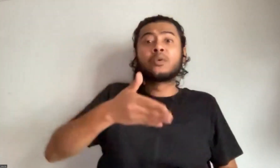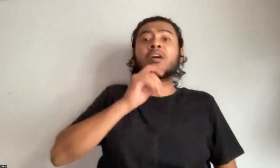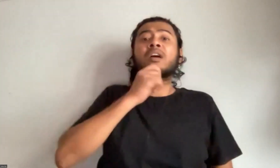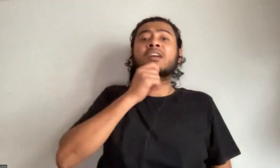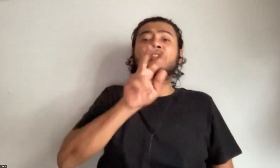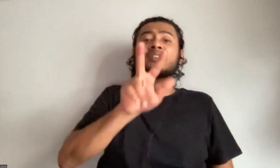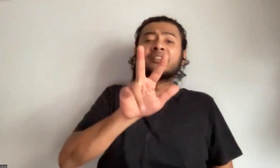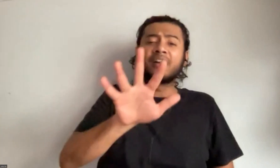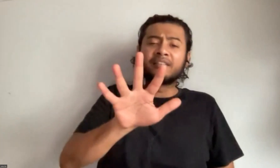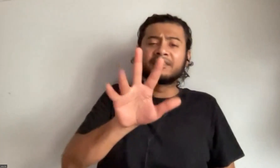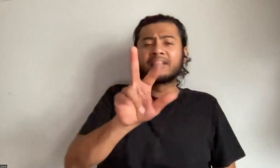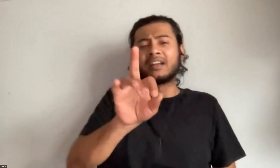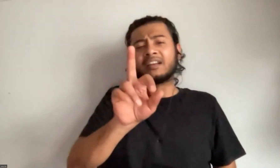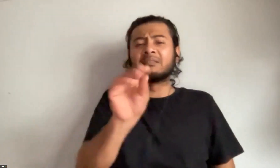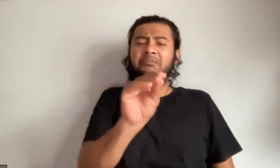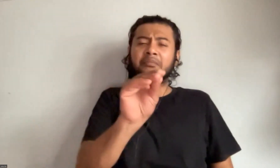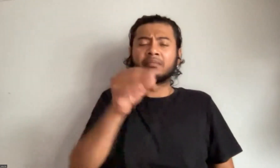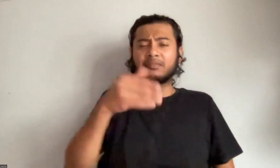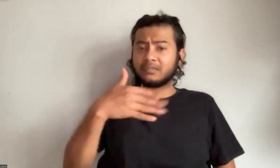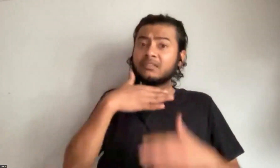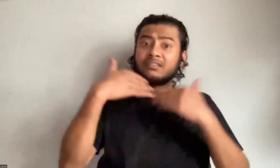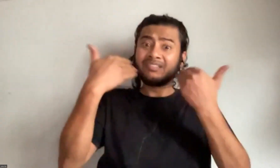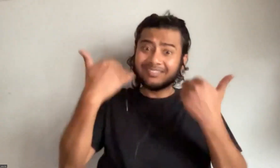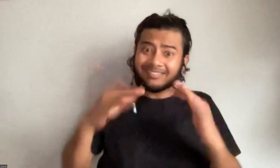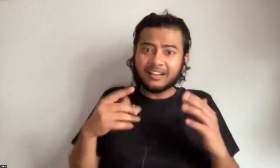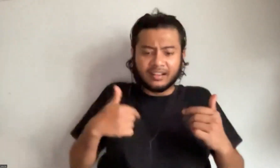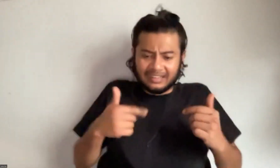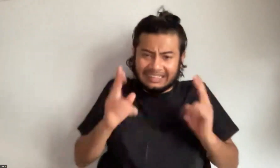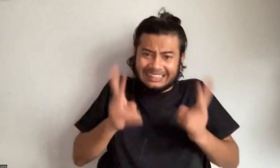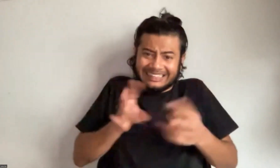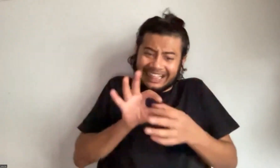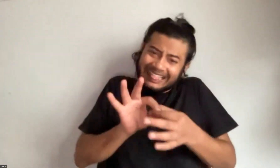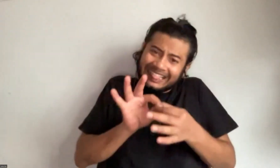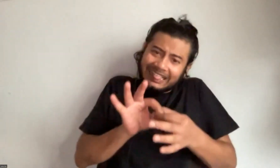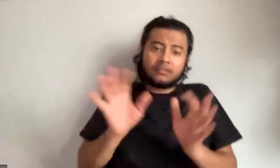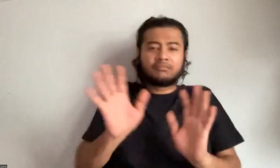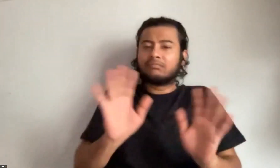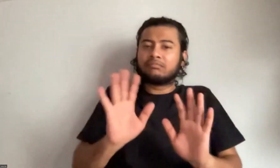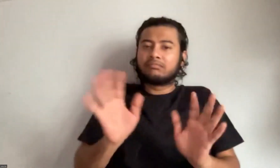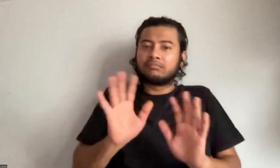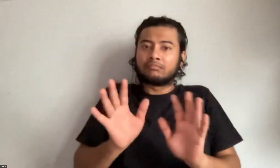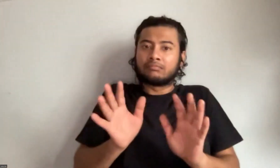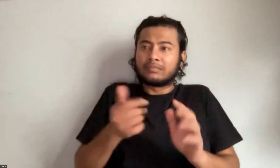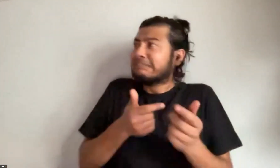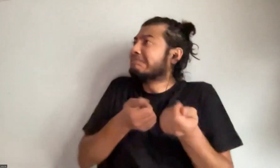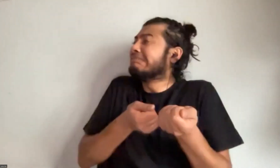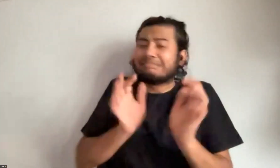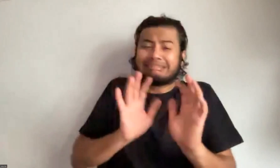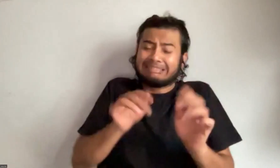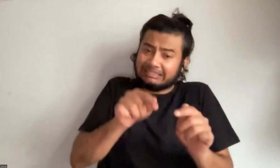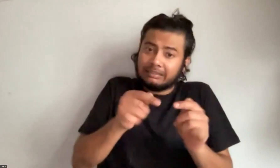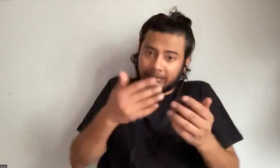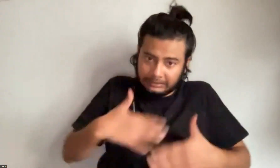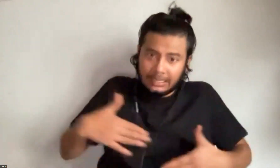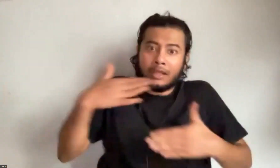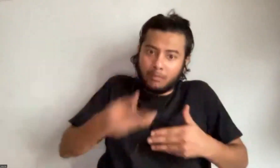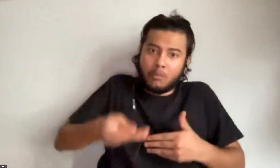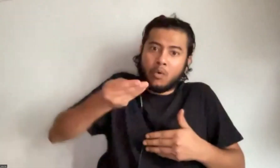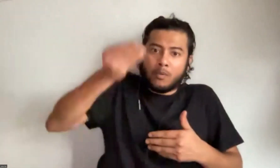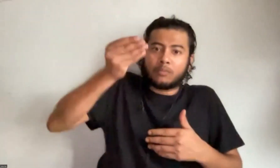here in this temporary world. We should go back to our permanent home. And our permanent home is in where Krishna